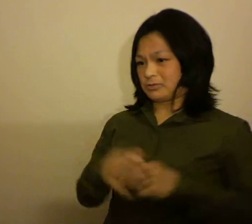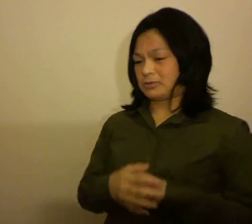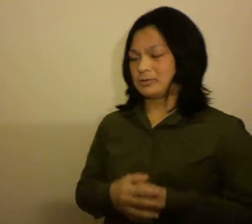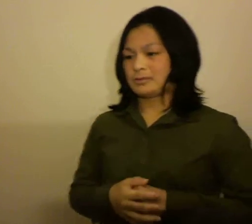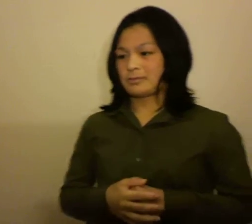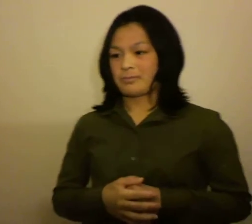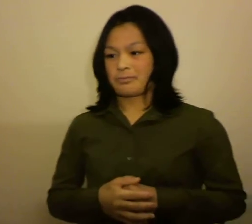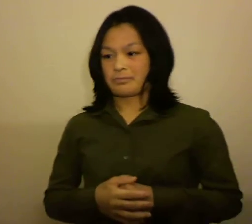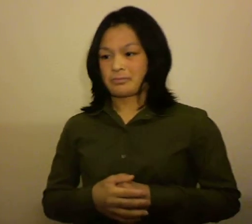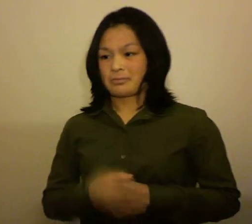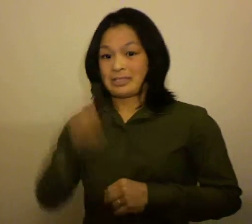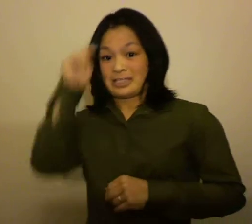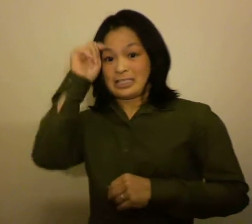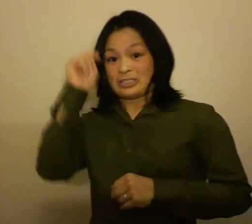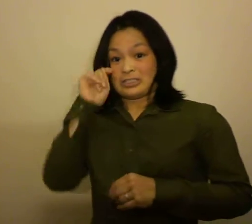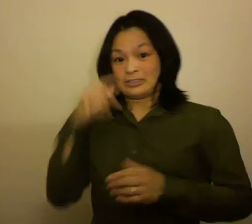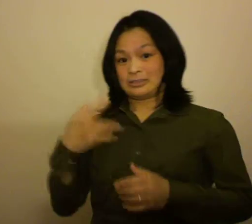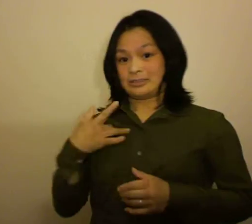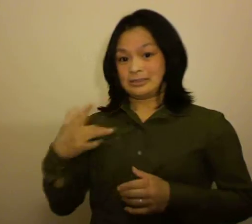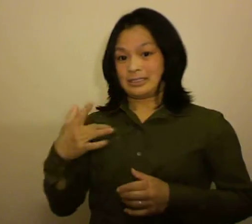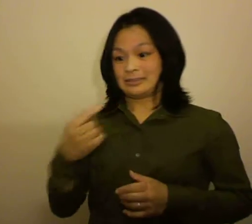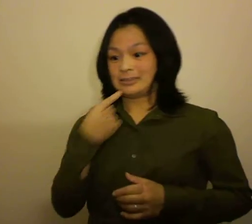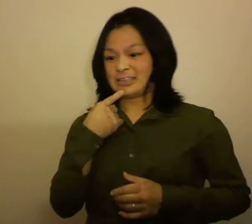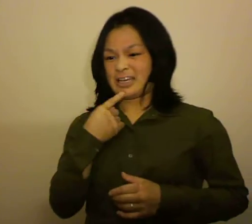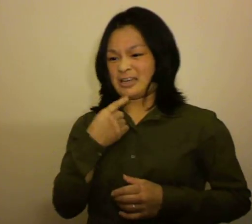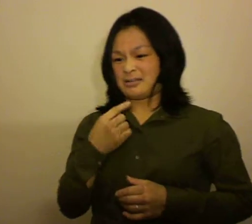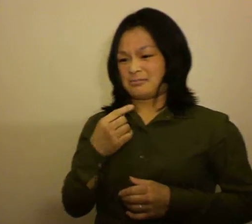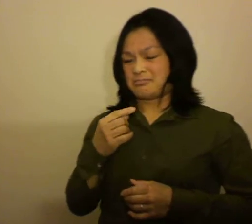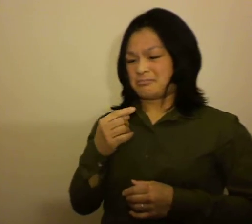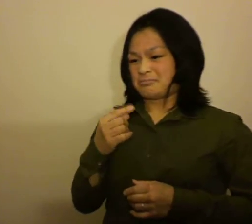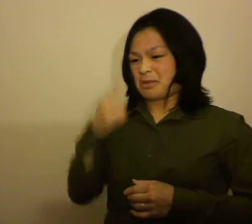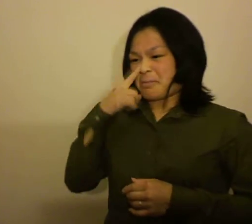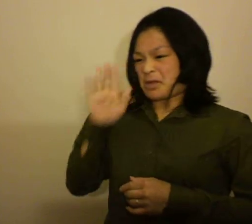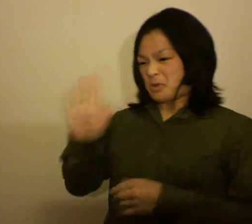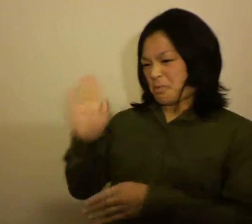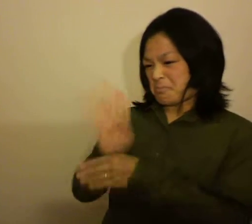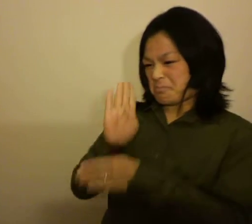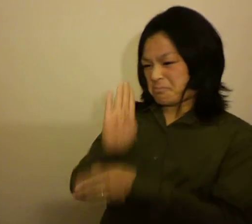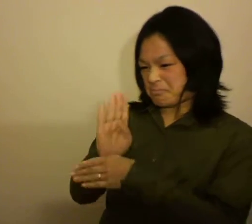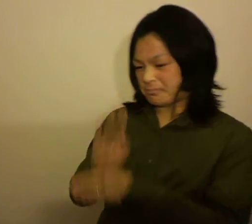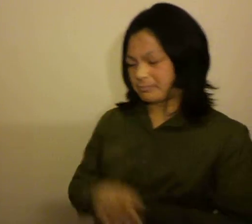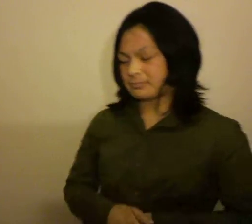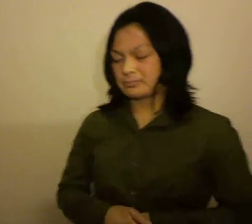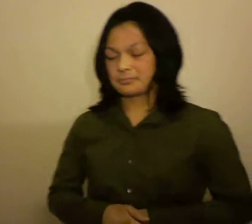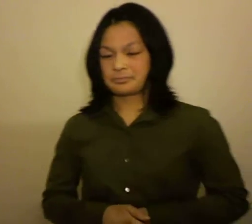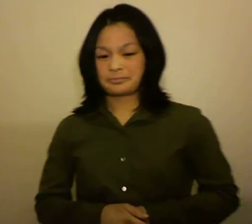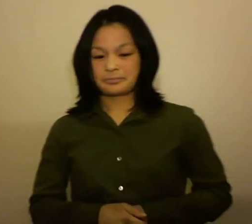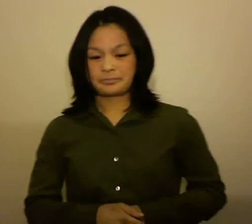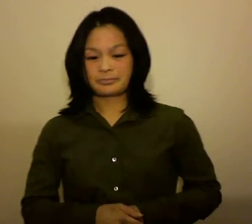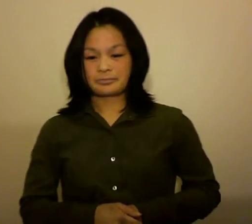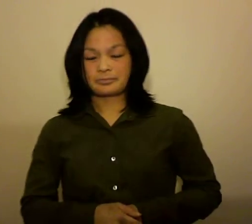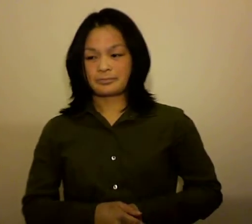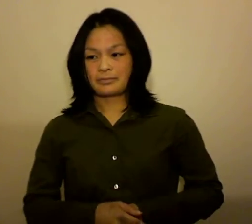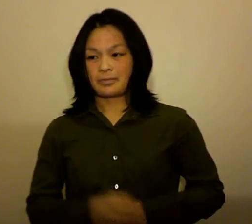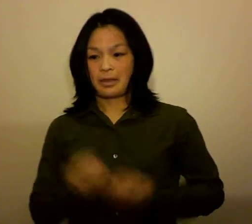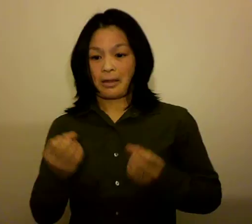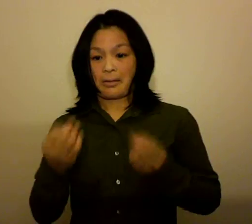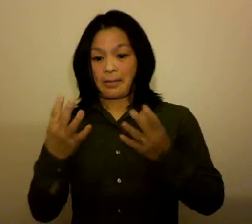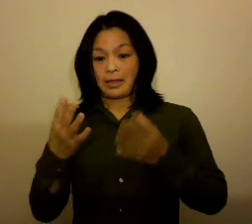or mind your own business. Now, cultural boundaries are different. Many African American teenagers have